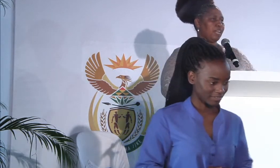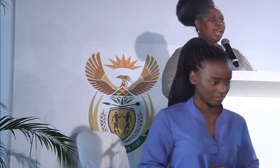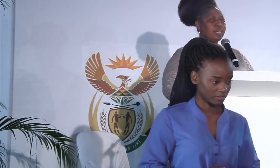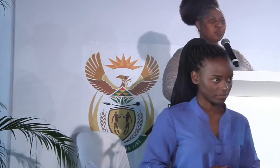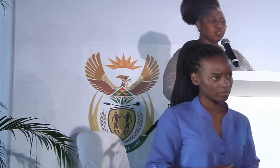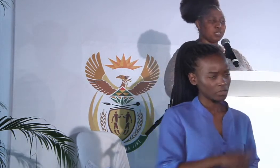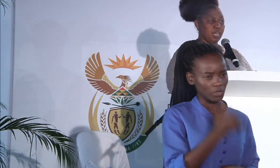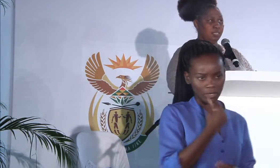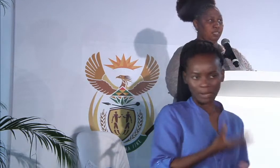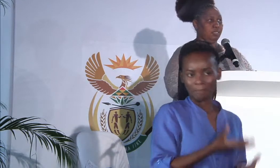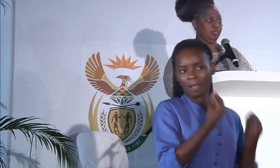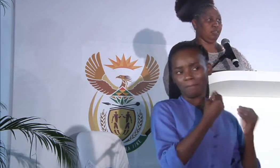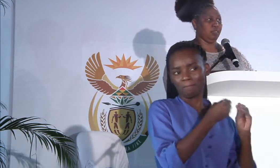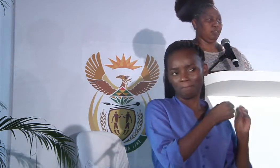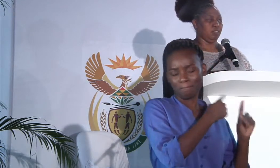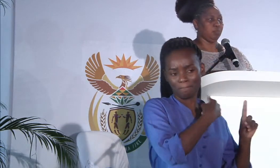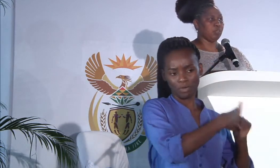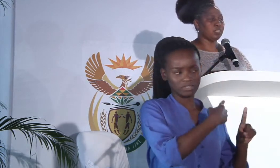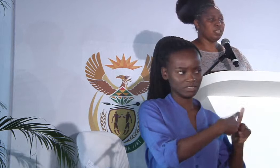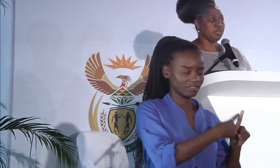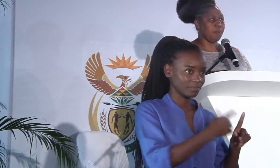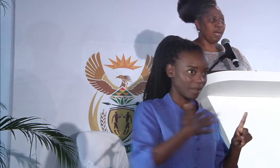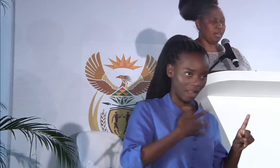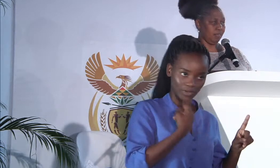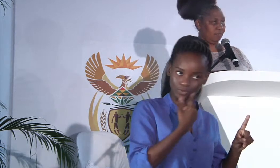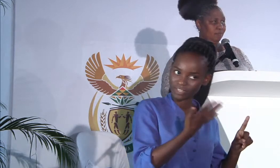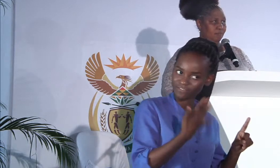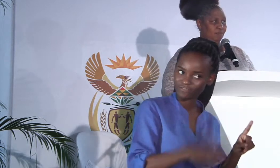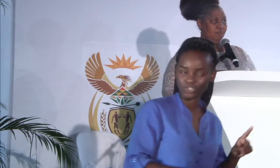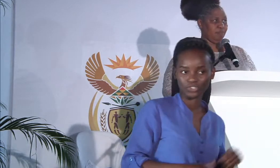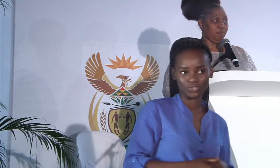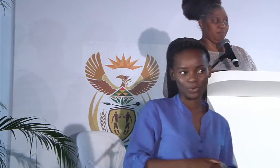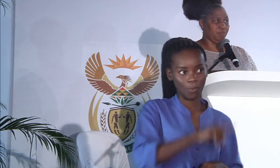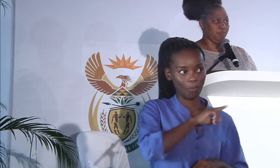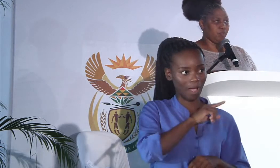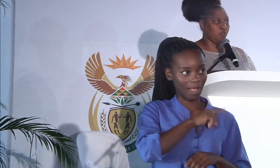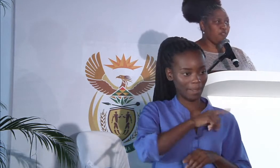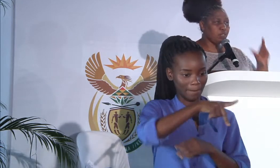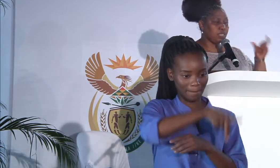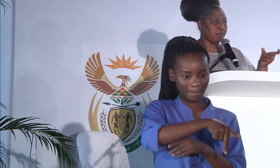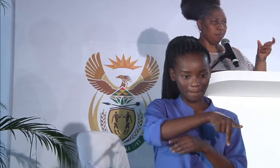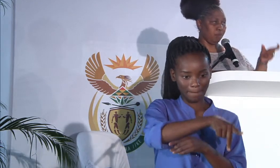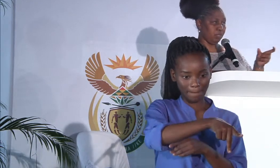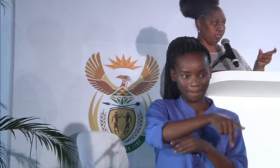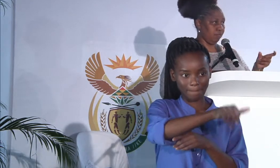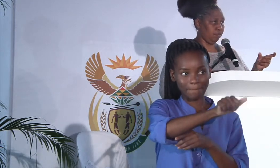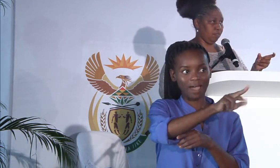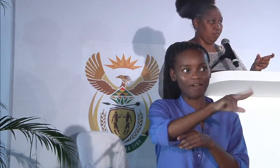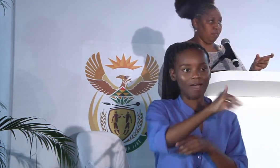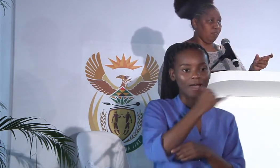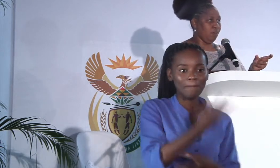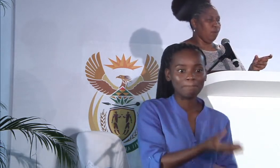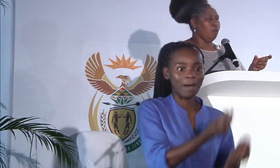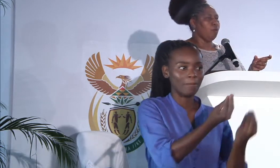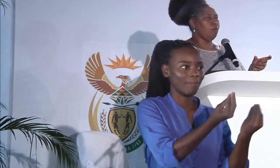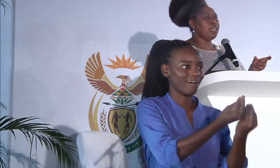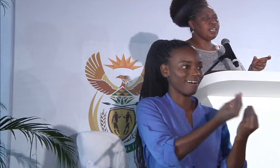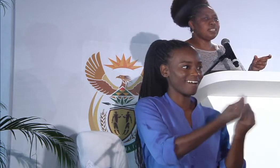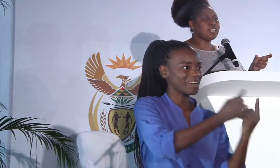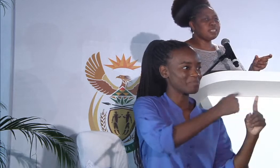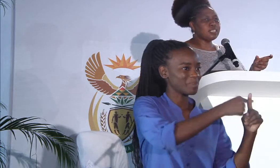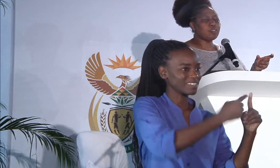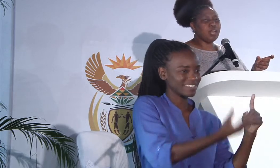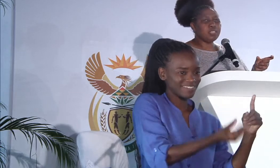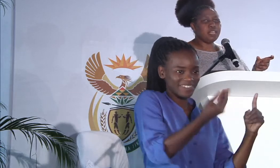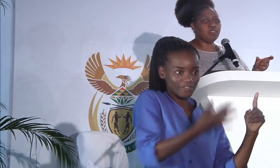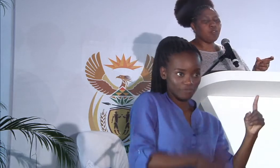And I liked what you said. Because in the para, you found something positive. Whether DSD